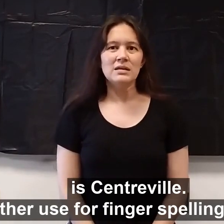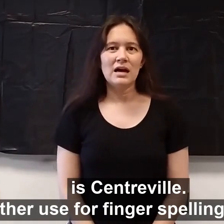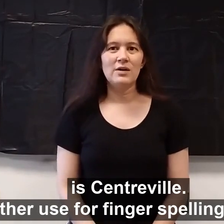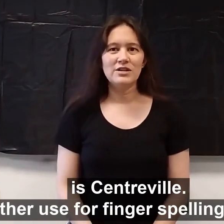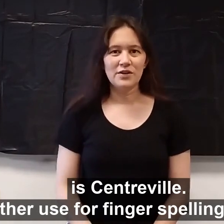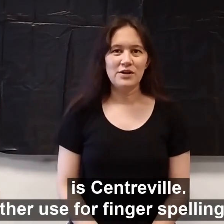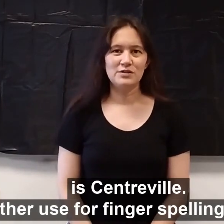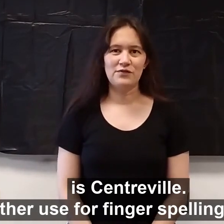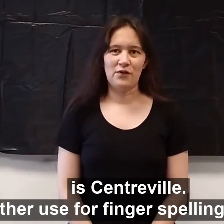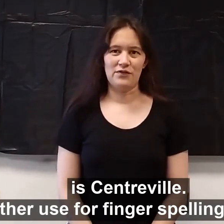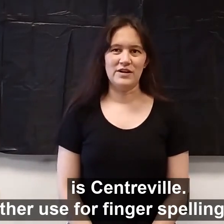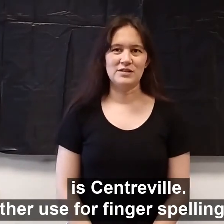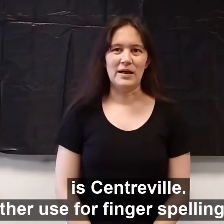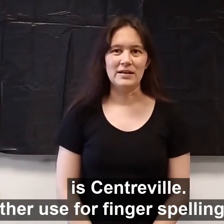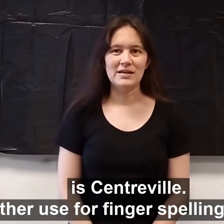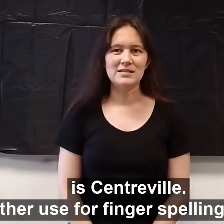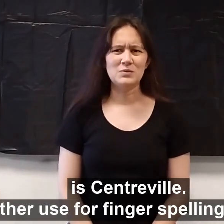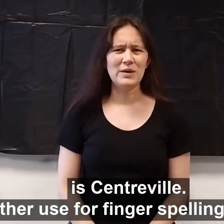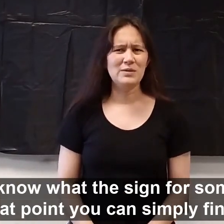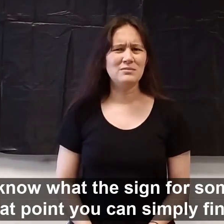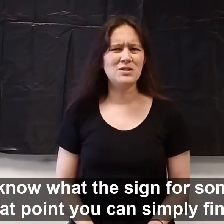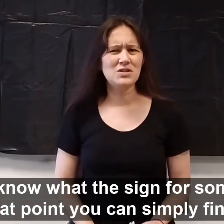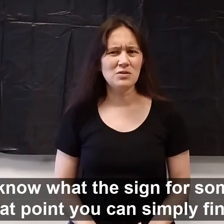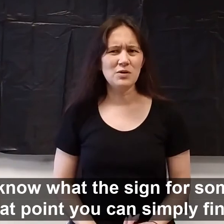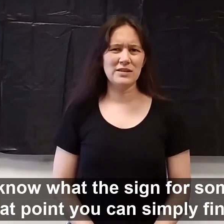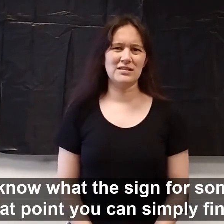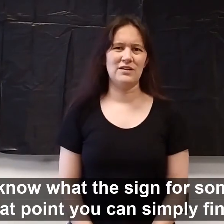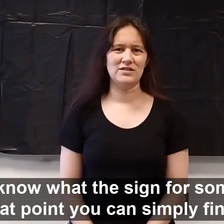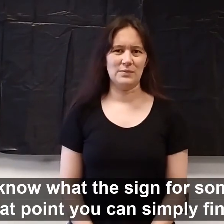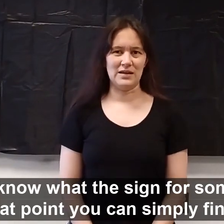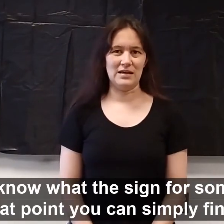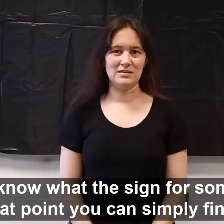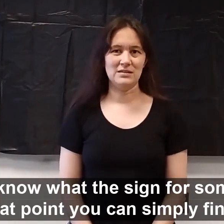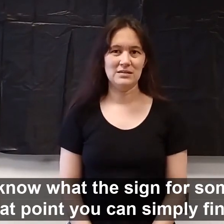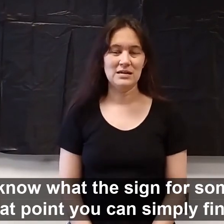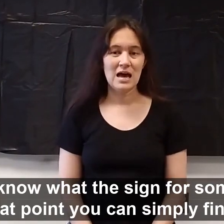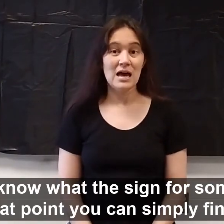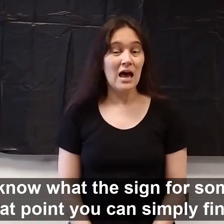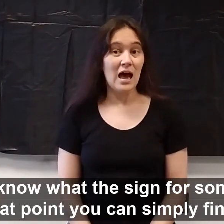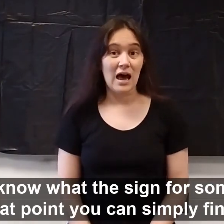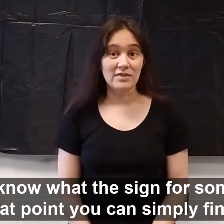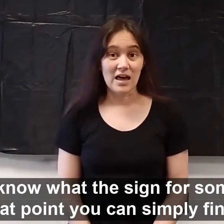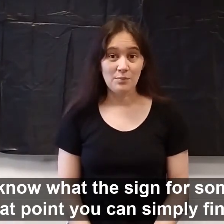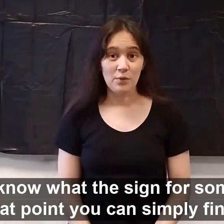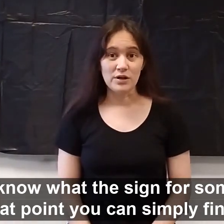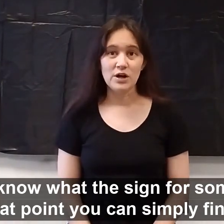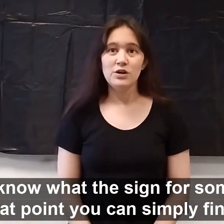Now, another use for fingerspelling is when you don't know what the sign for something is. At that point, you can